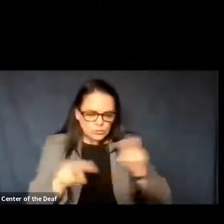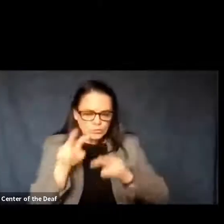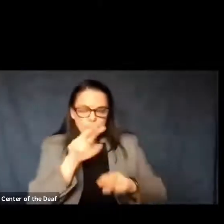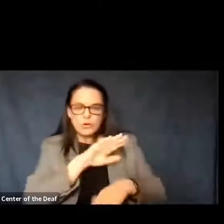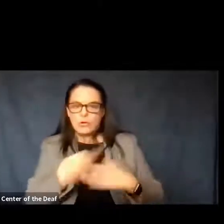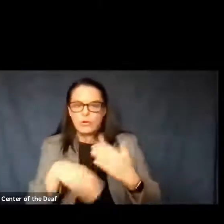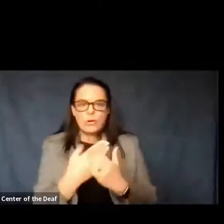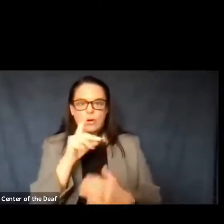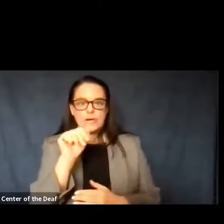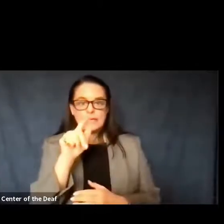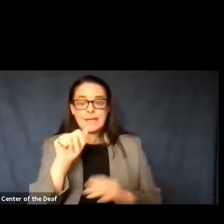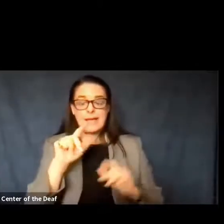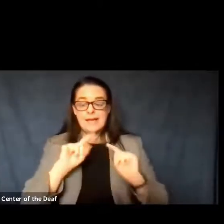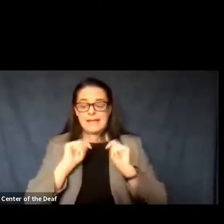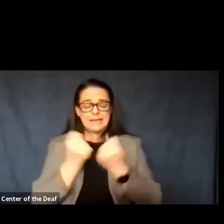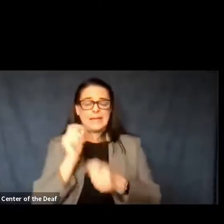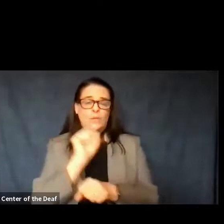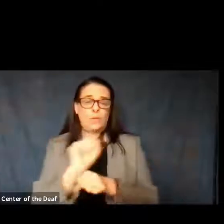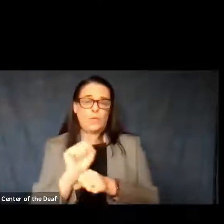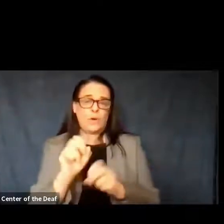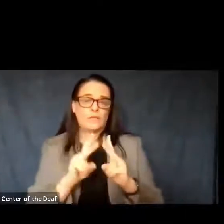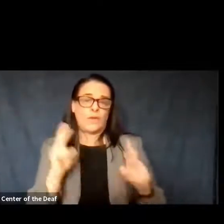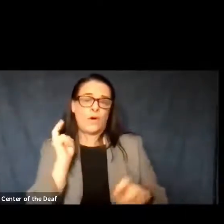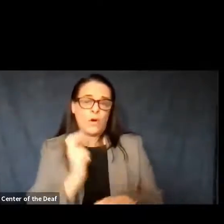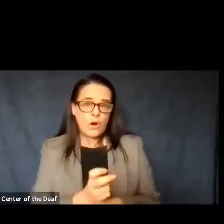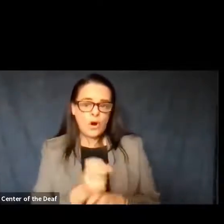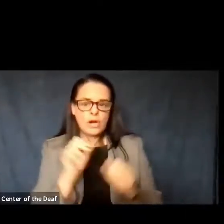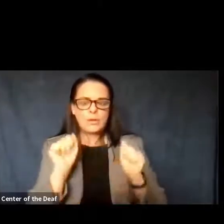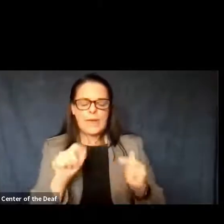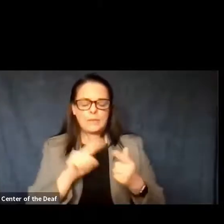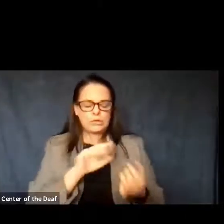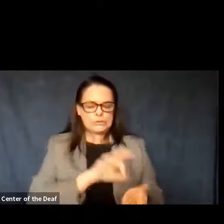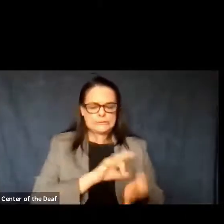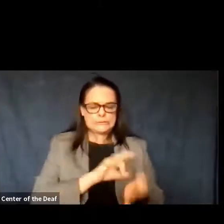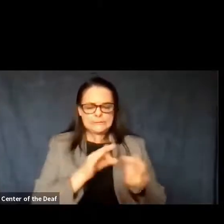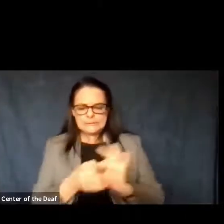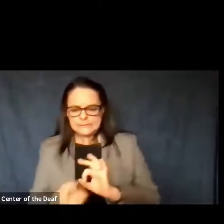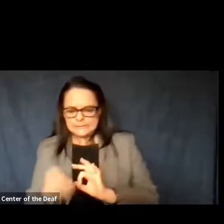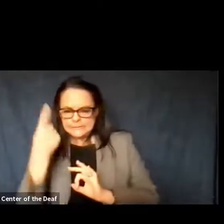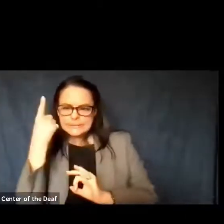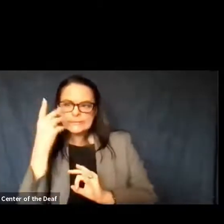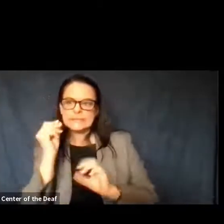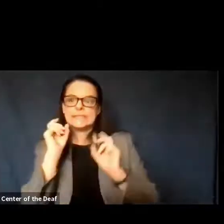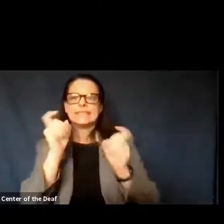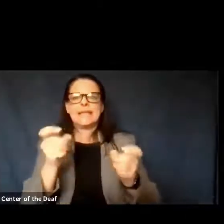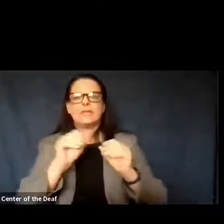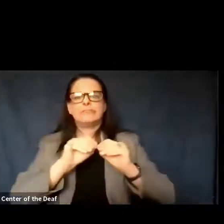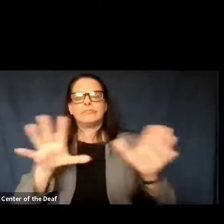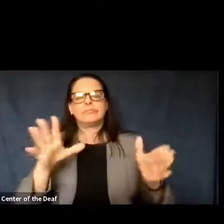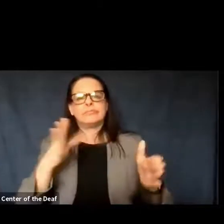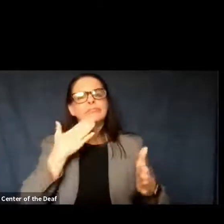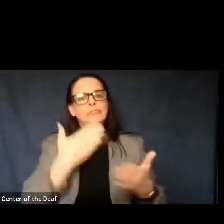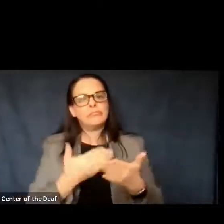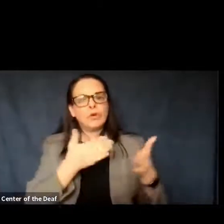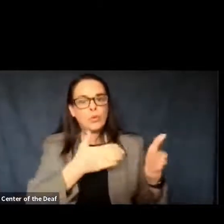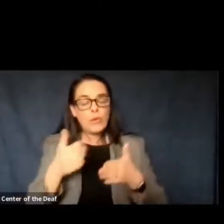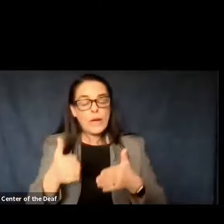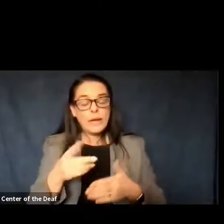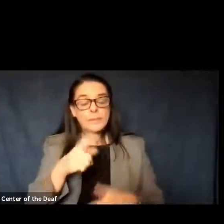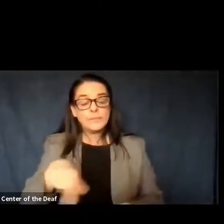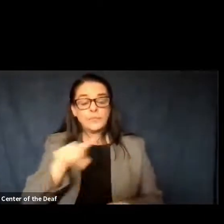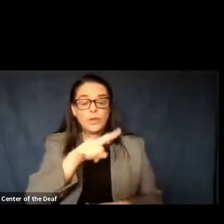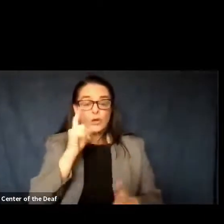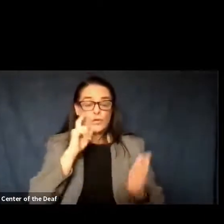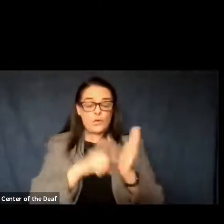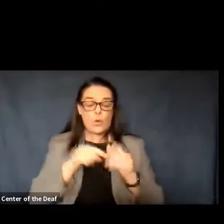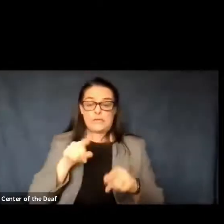team works very hard to be able to interpret that and put it out in a meaningful way. What you've been seeing, this real-time